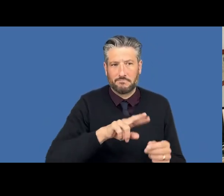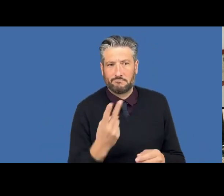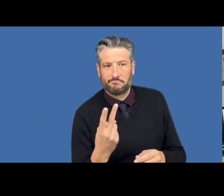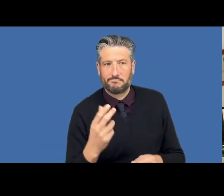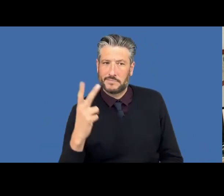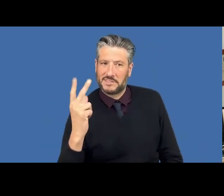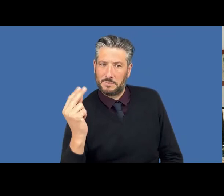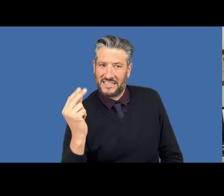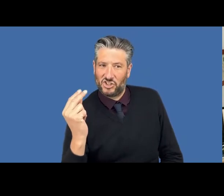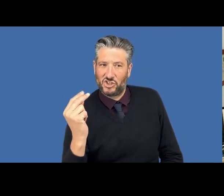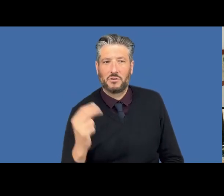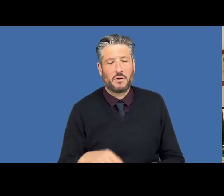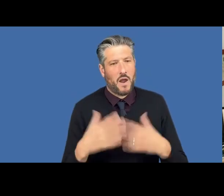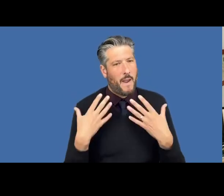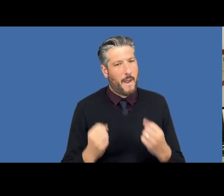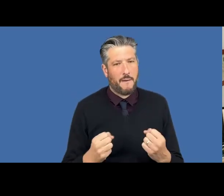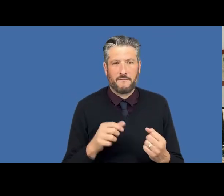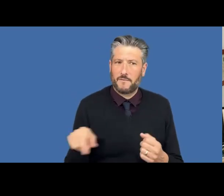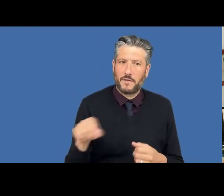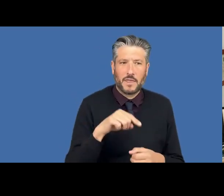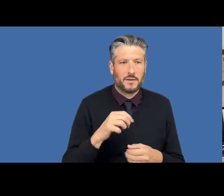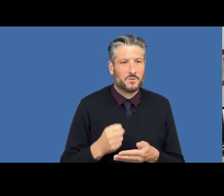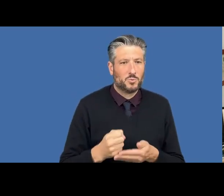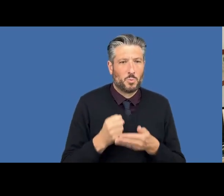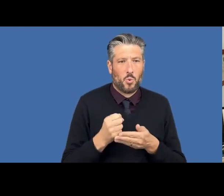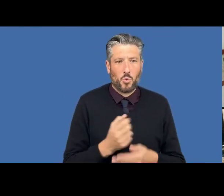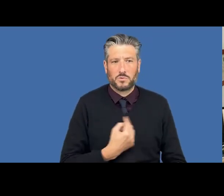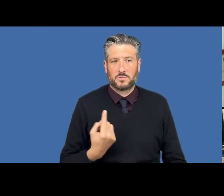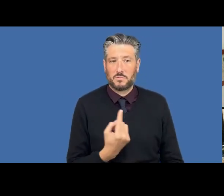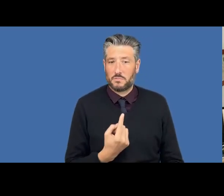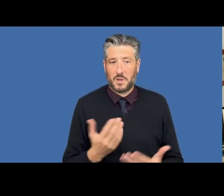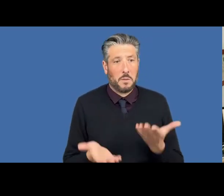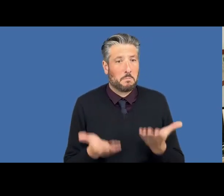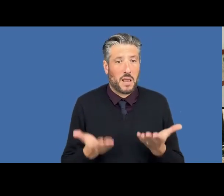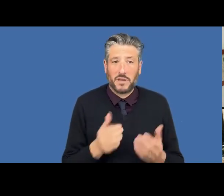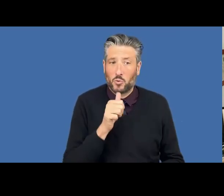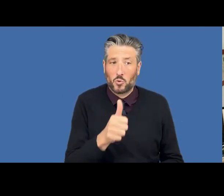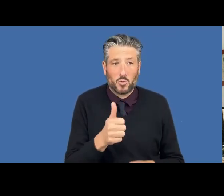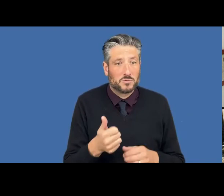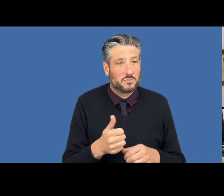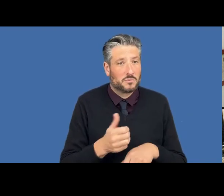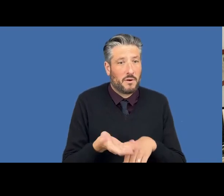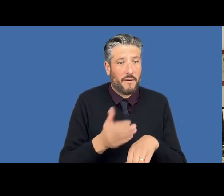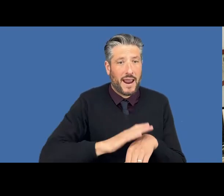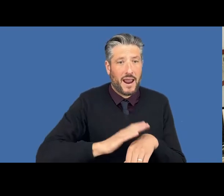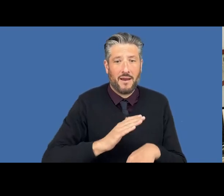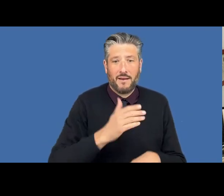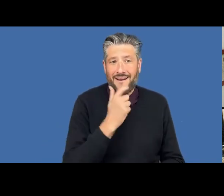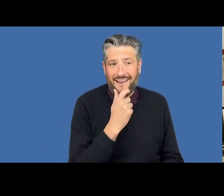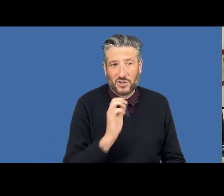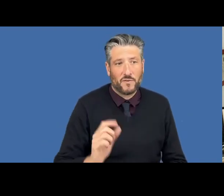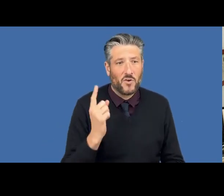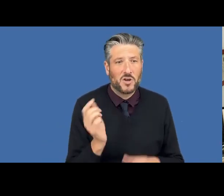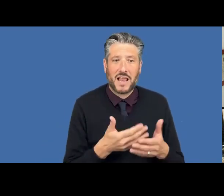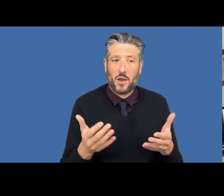They also support people for whom English is not their first language, and that's probably 90% of the people